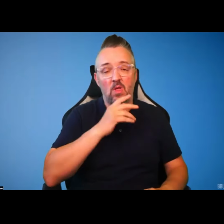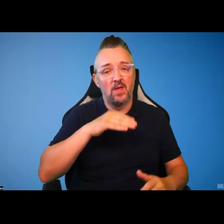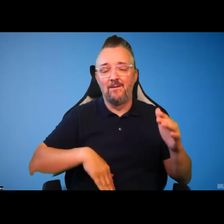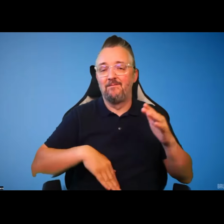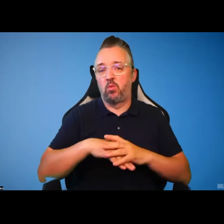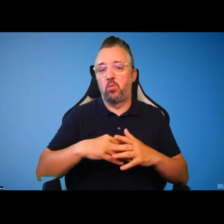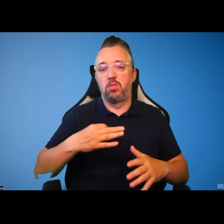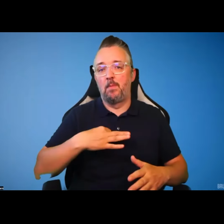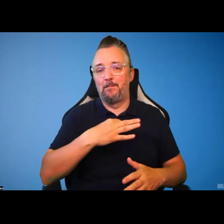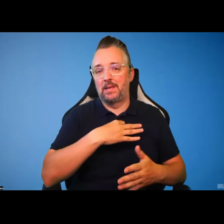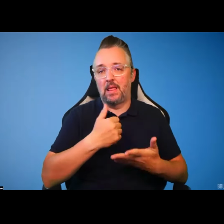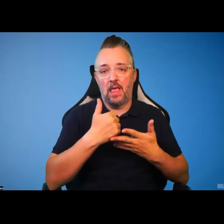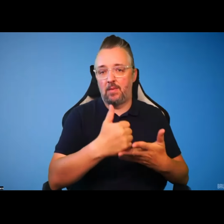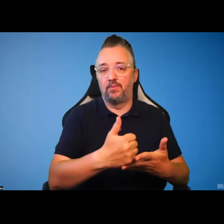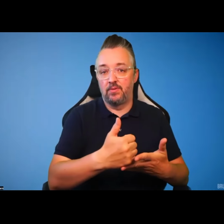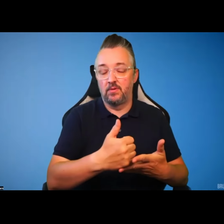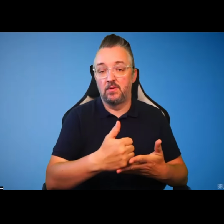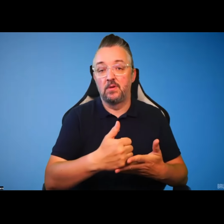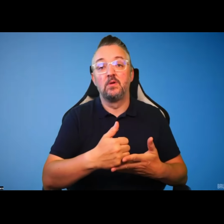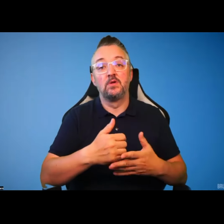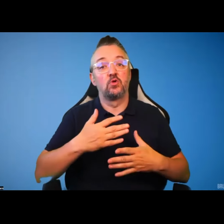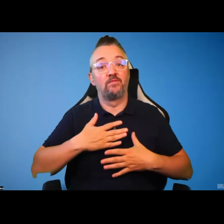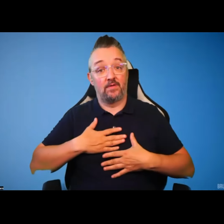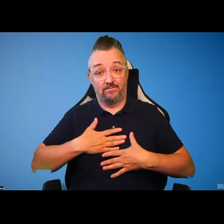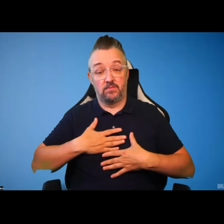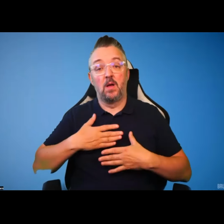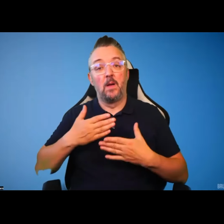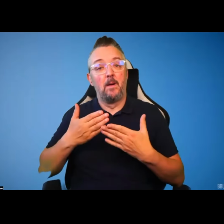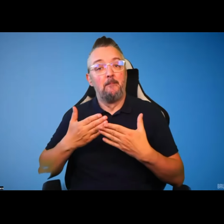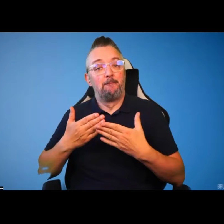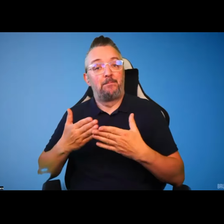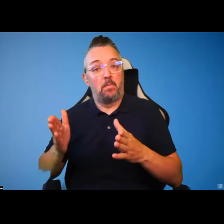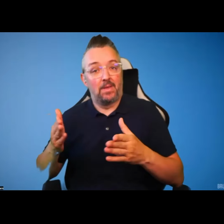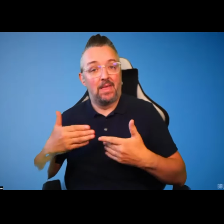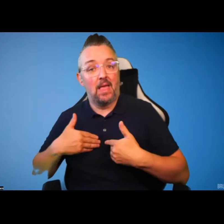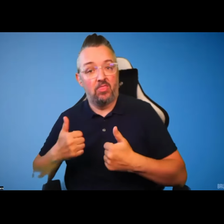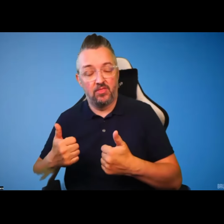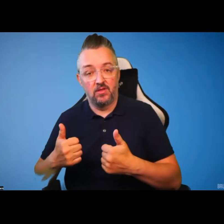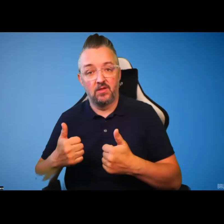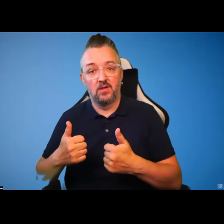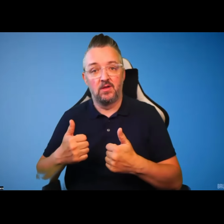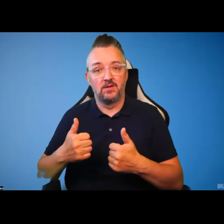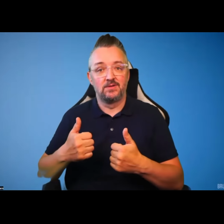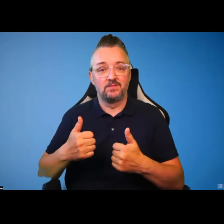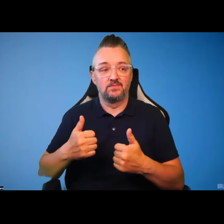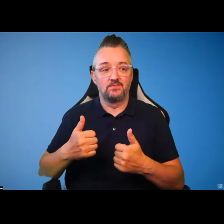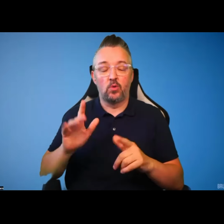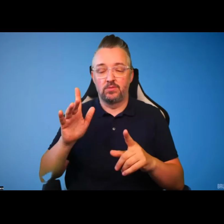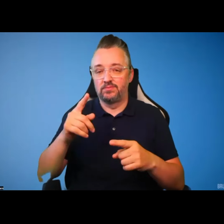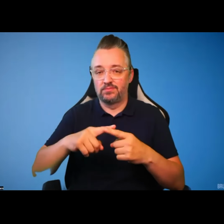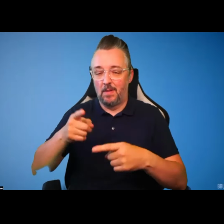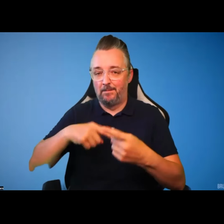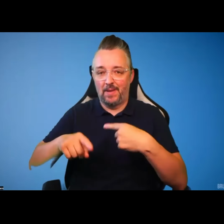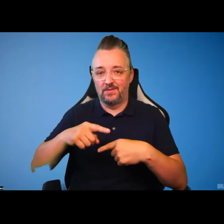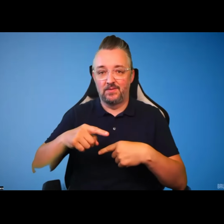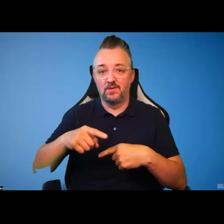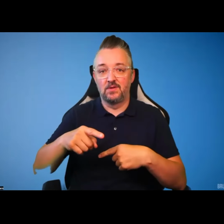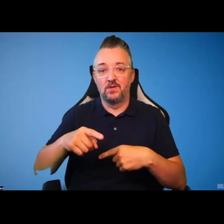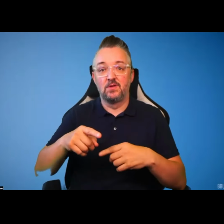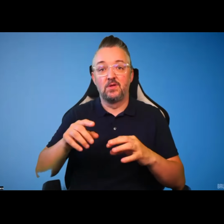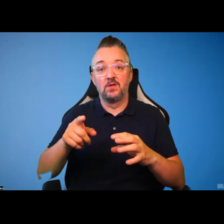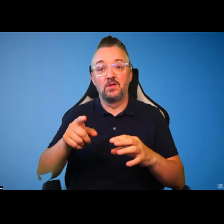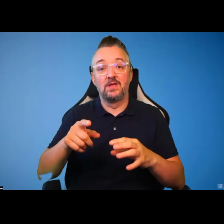there. In the public health point of view, for the case, the main thing is that just one point to make about there's no shortage